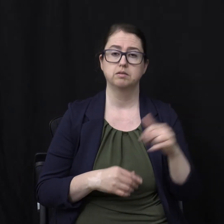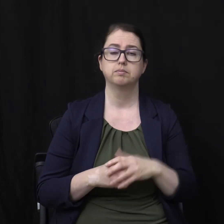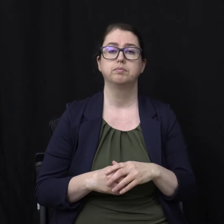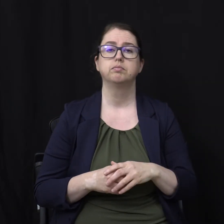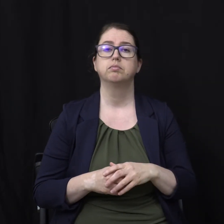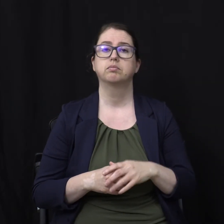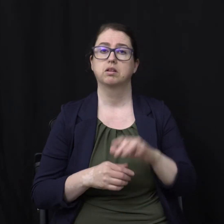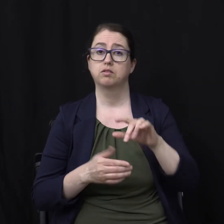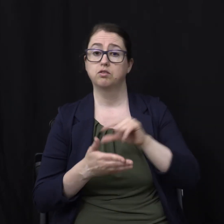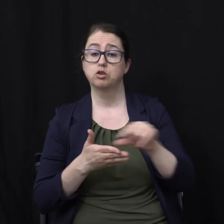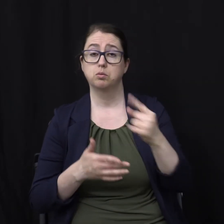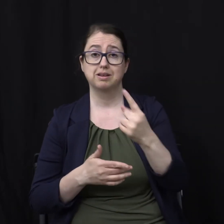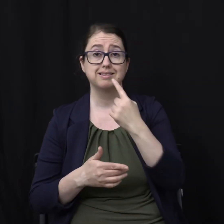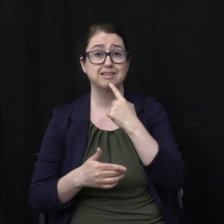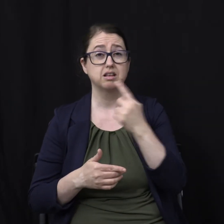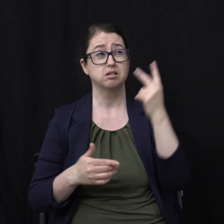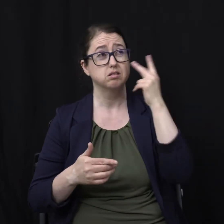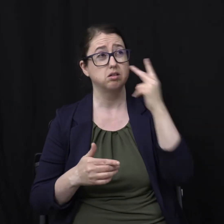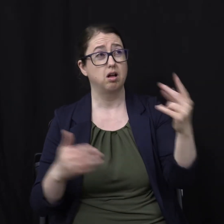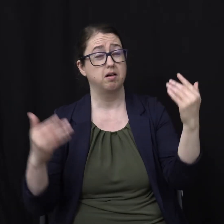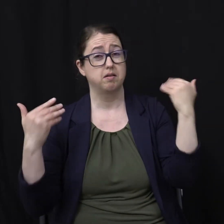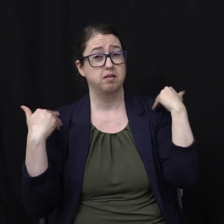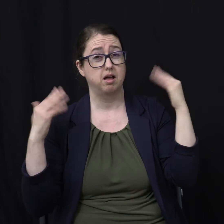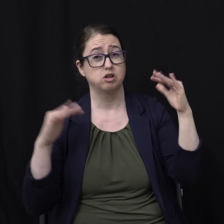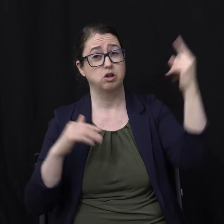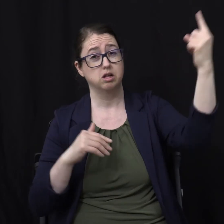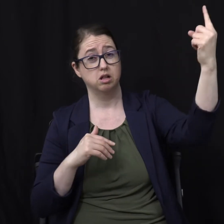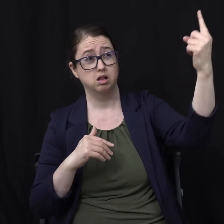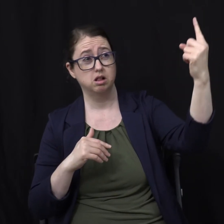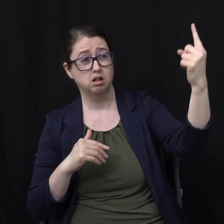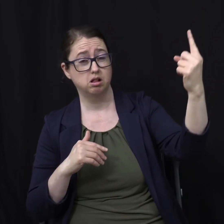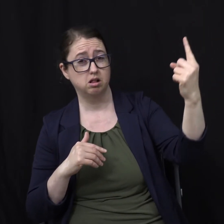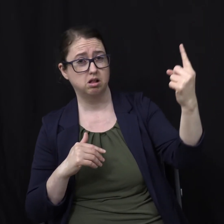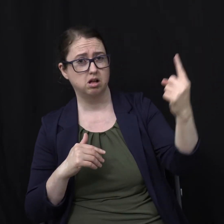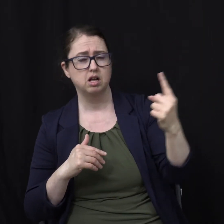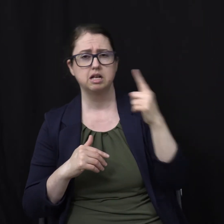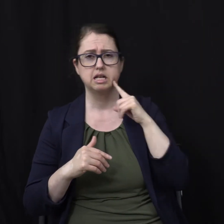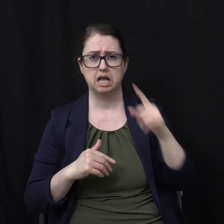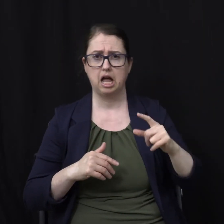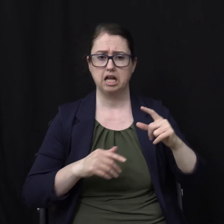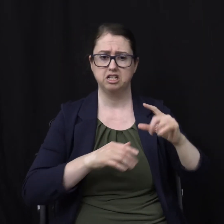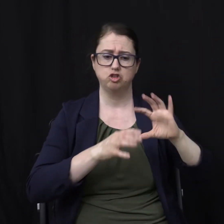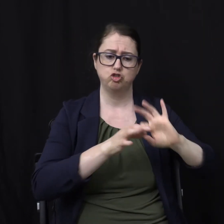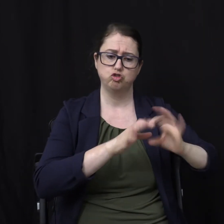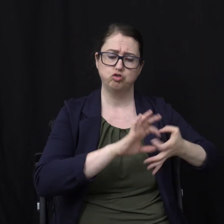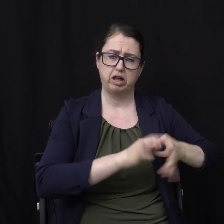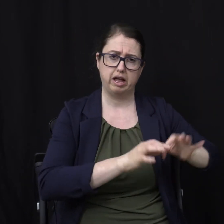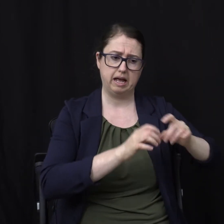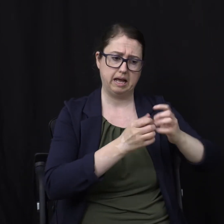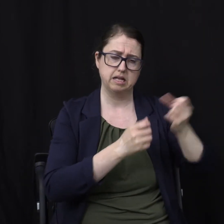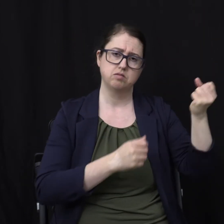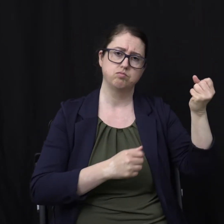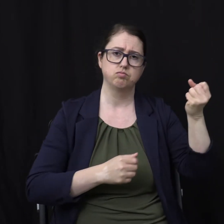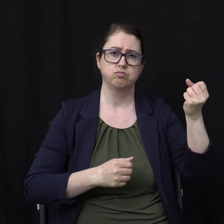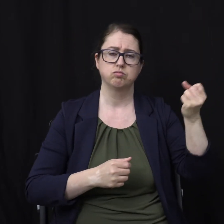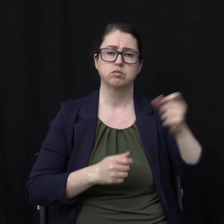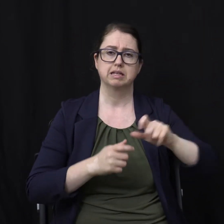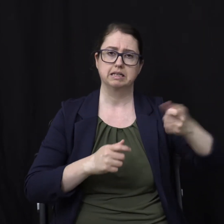an angel Come down from heaven Having the key To the bottomless pit And a great chain In his hand And he laid hold On the dragon